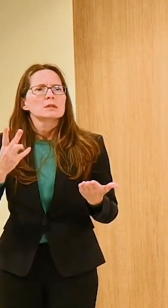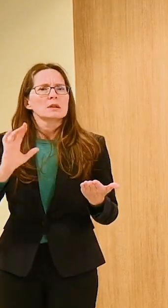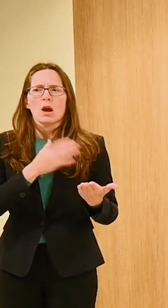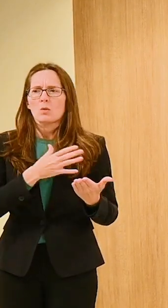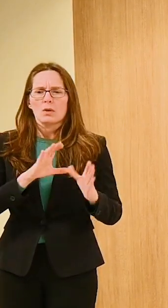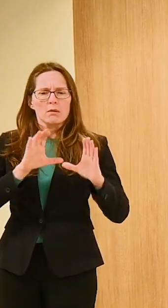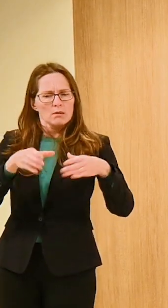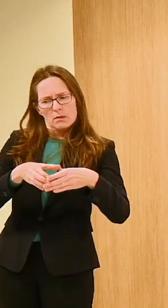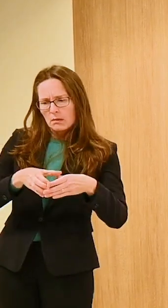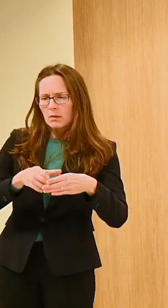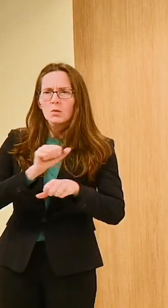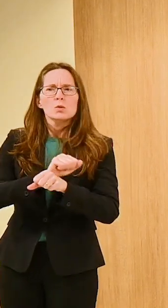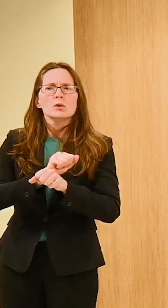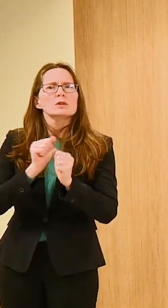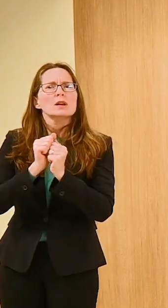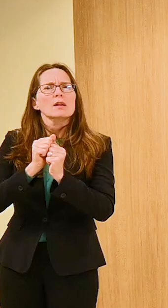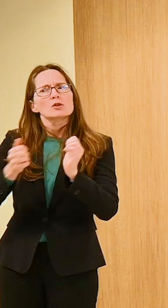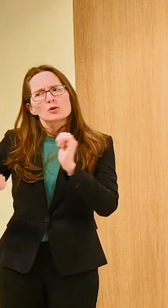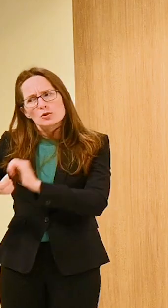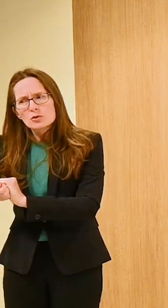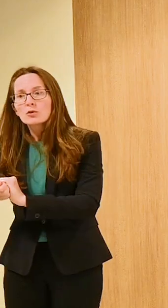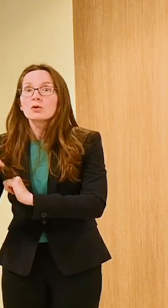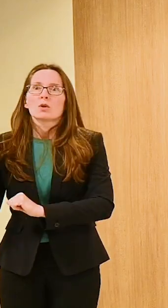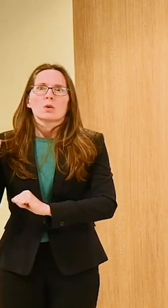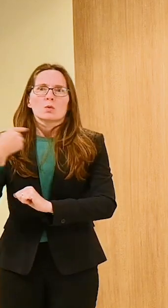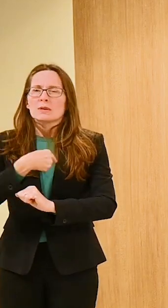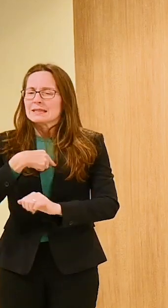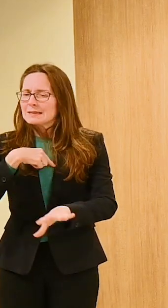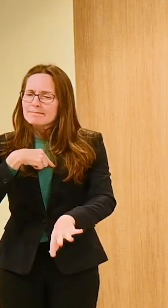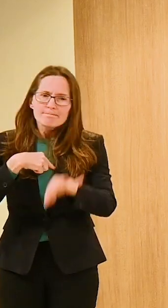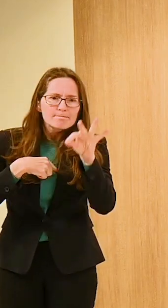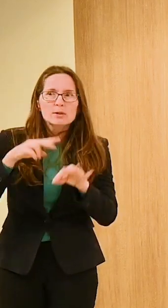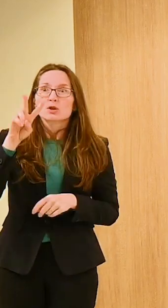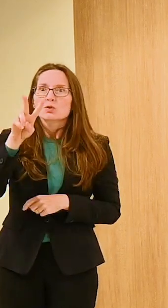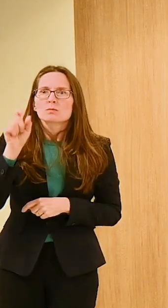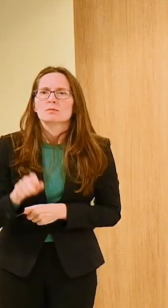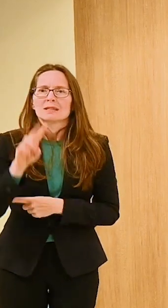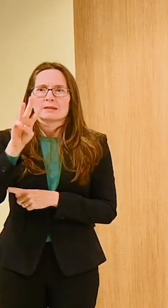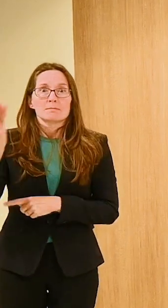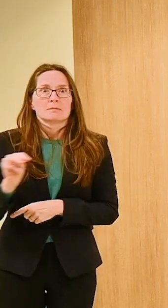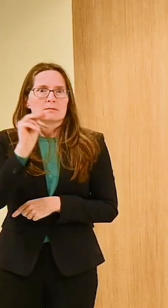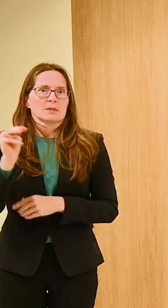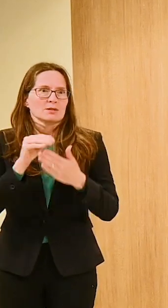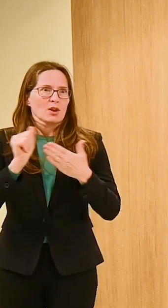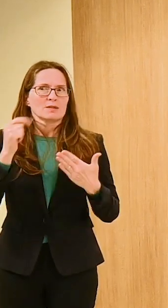with $2.6 million for this project. It's part of the deal.